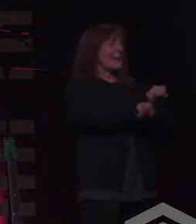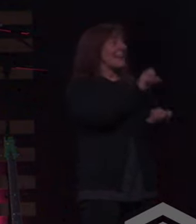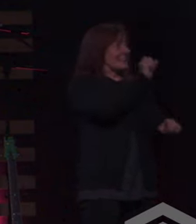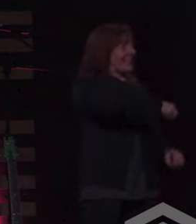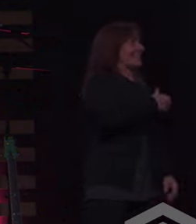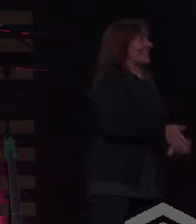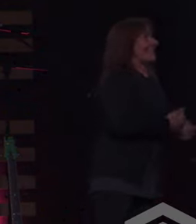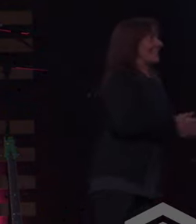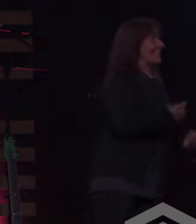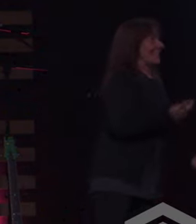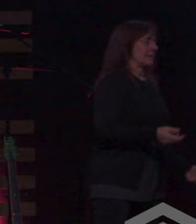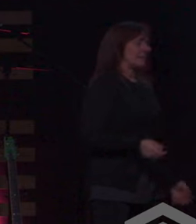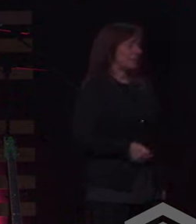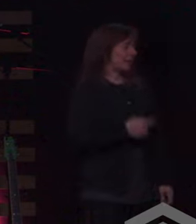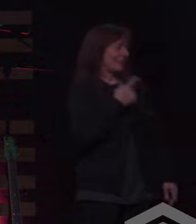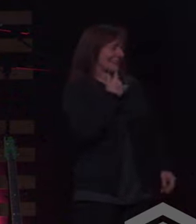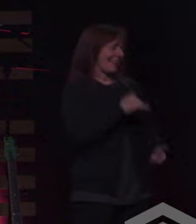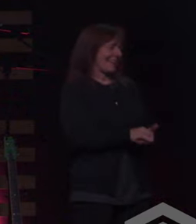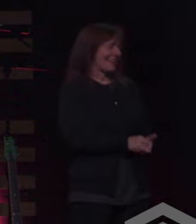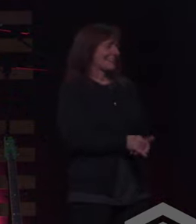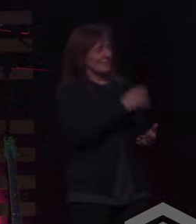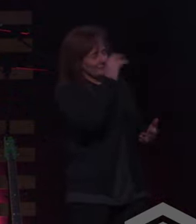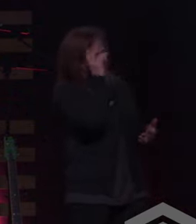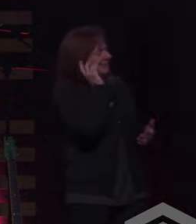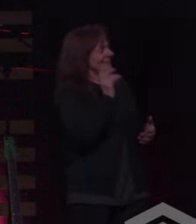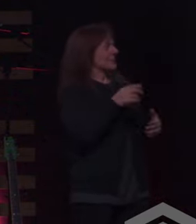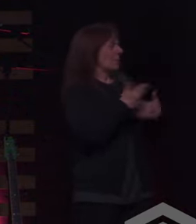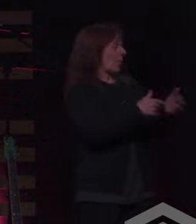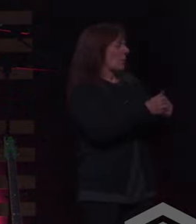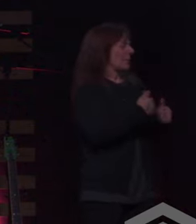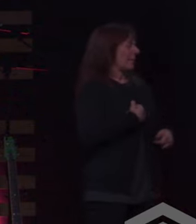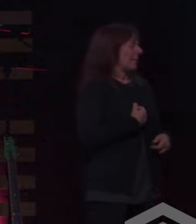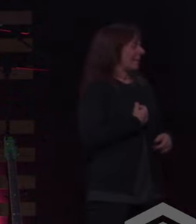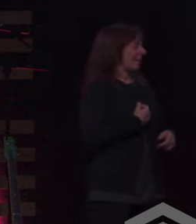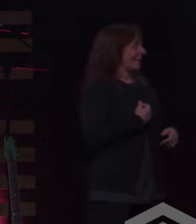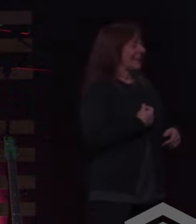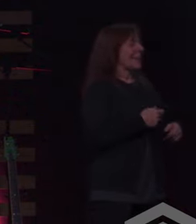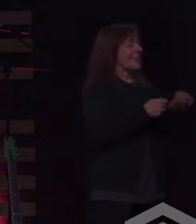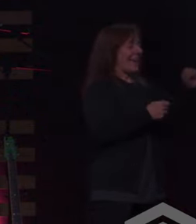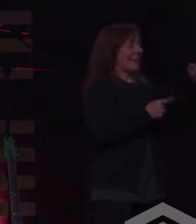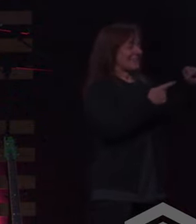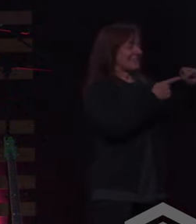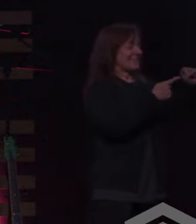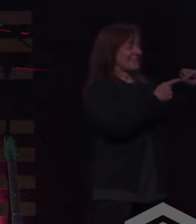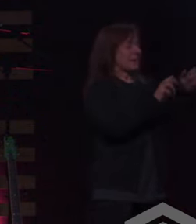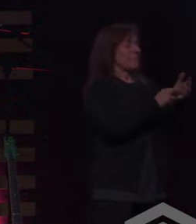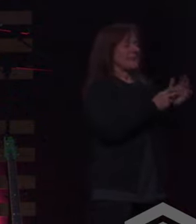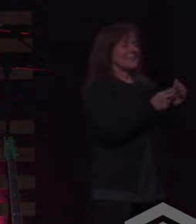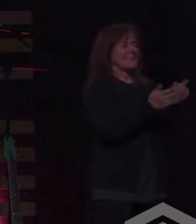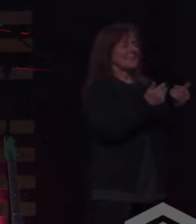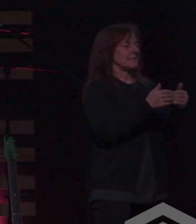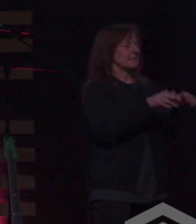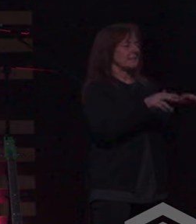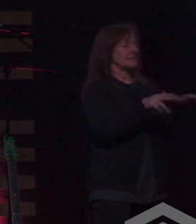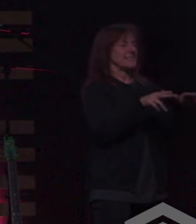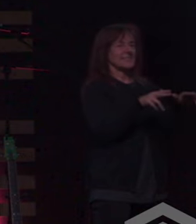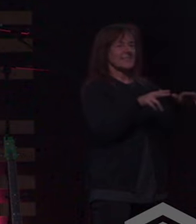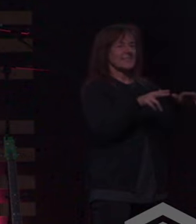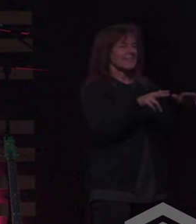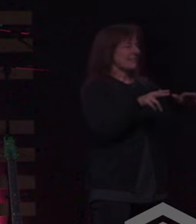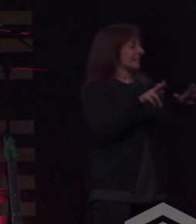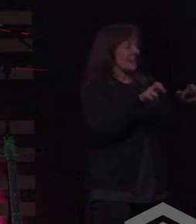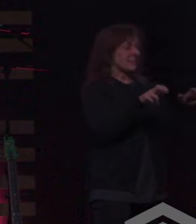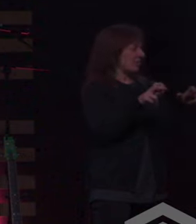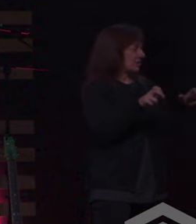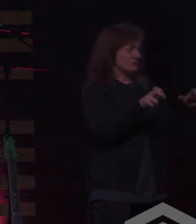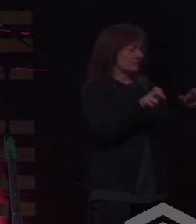but I did it this way, okay? So just roll with me on this, all right? So the S in marriage is easy is